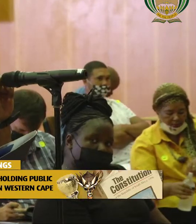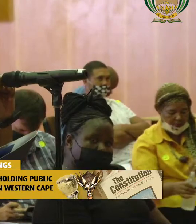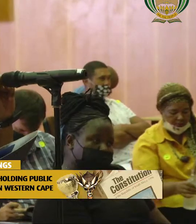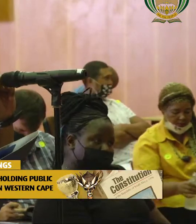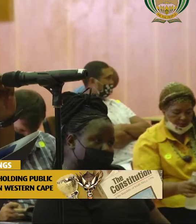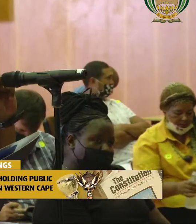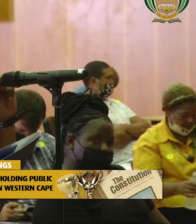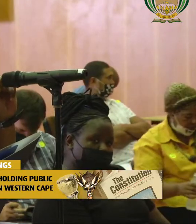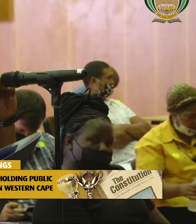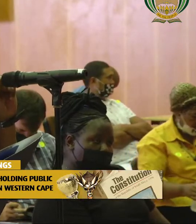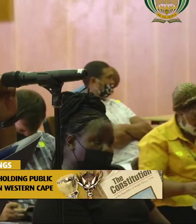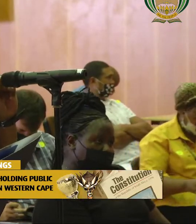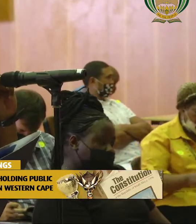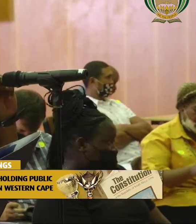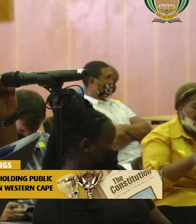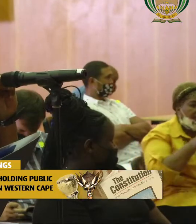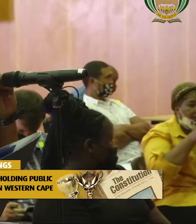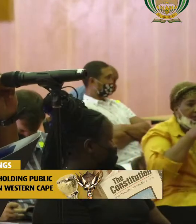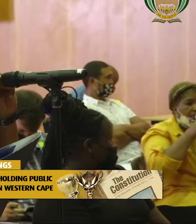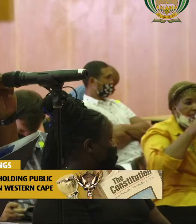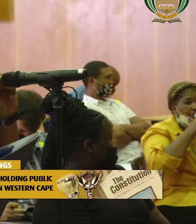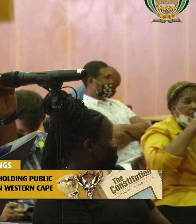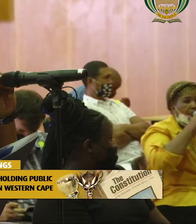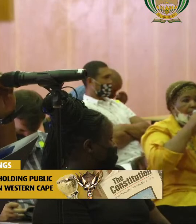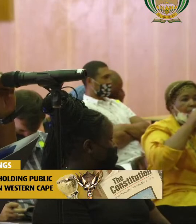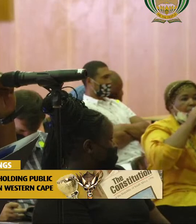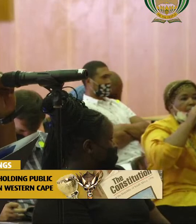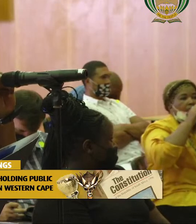One, two. Okay.